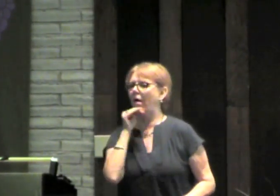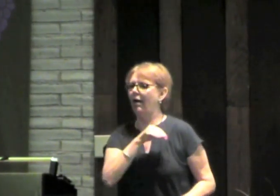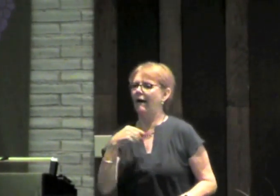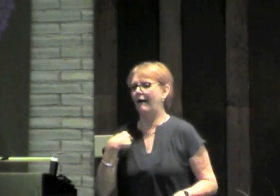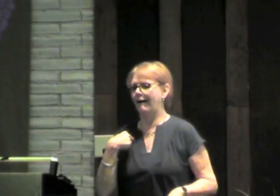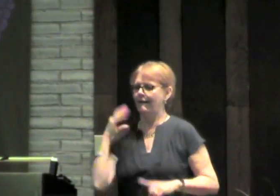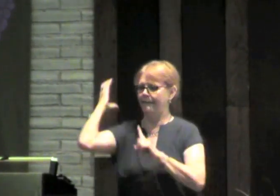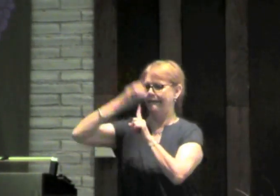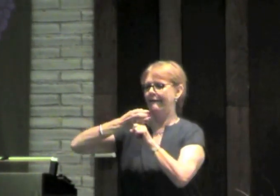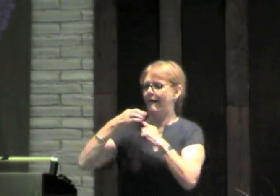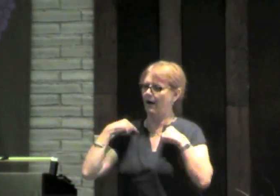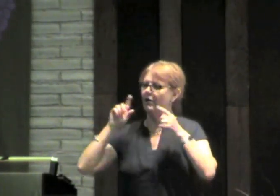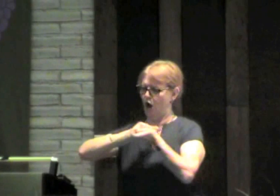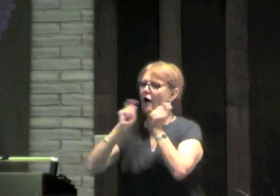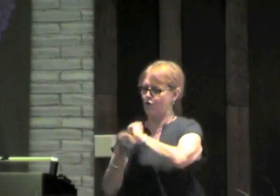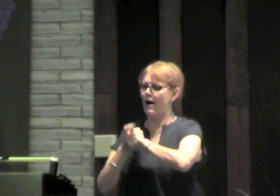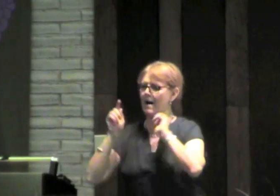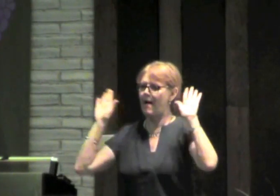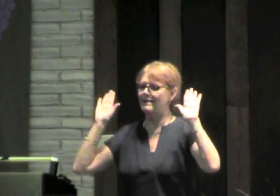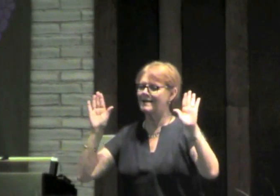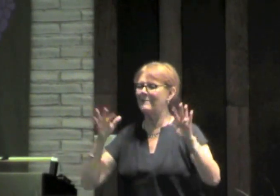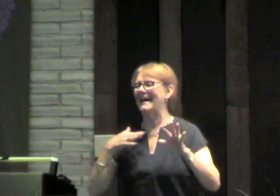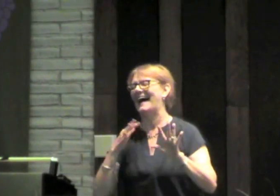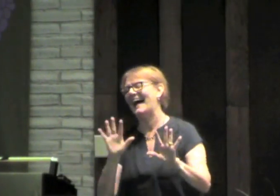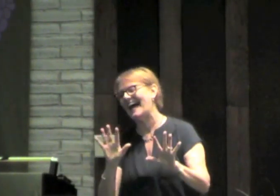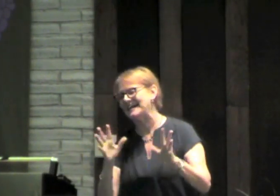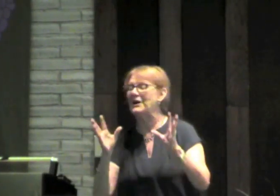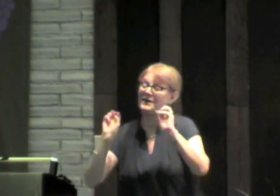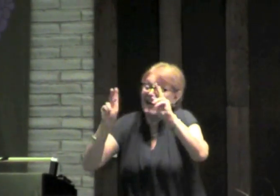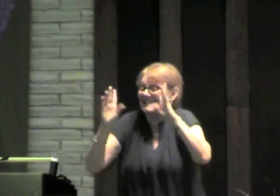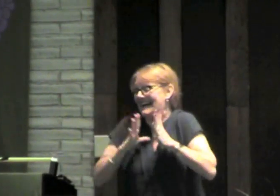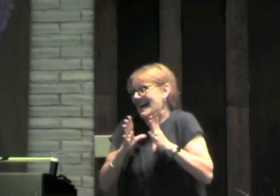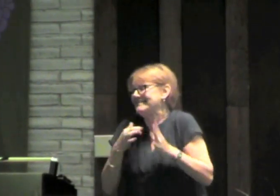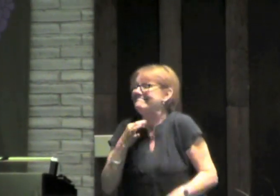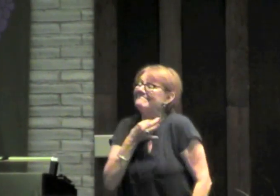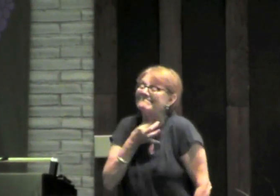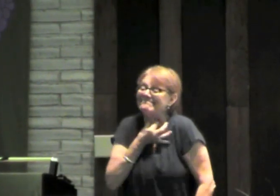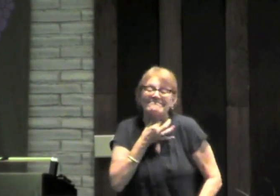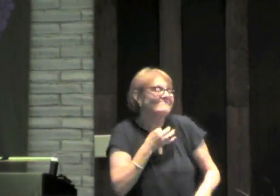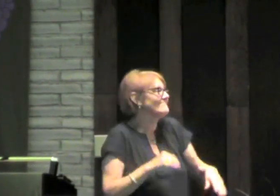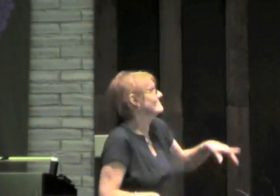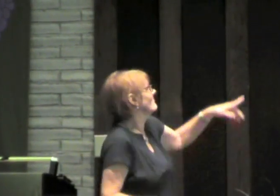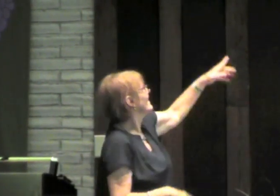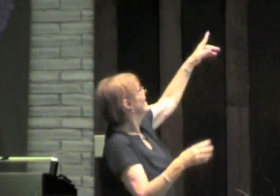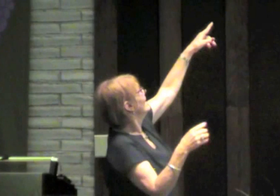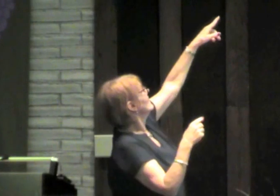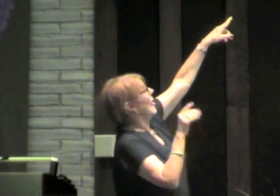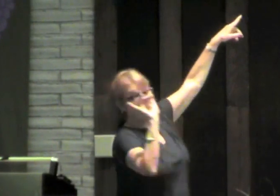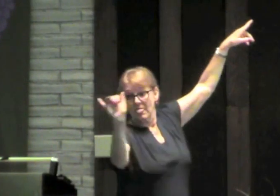said, oh yeah, sure, I'll get you in. So we had to change into Muslim garb, which we did to be able to go